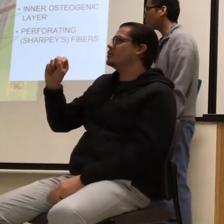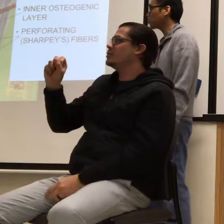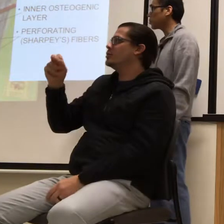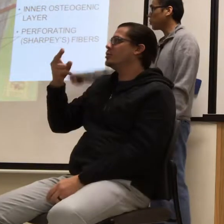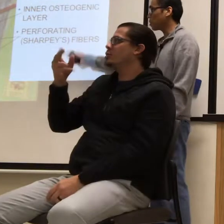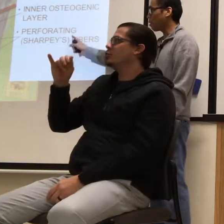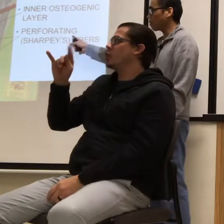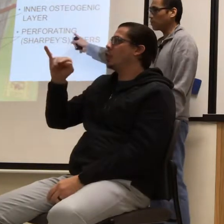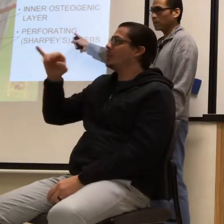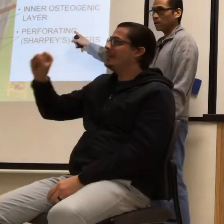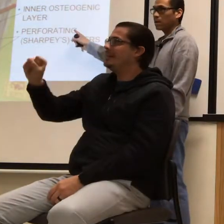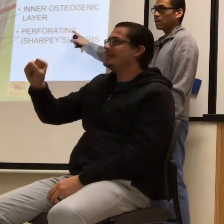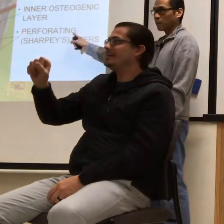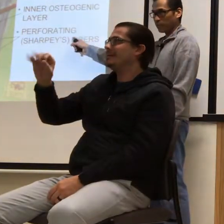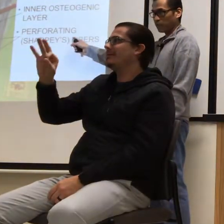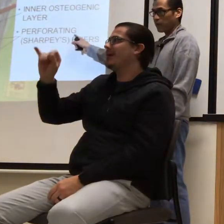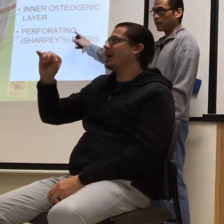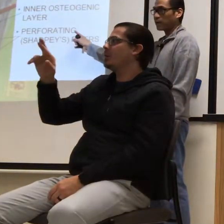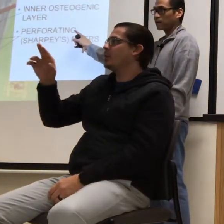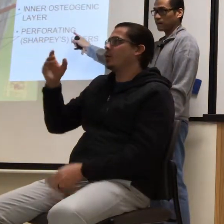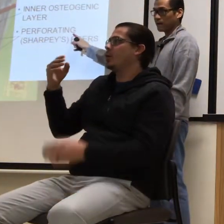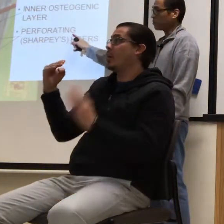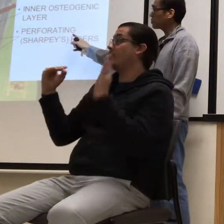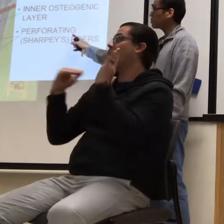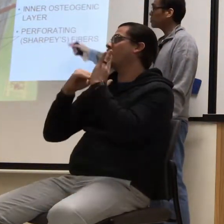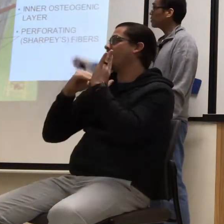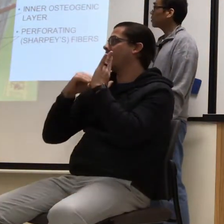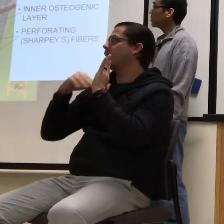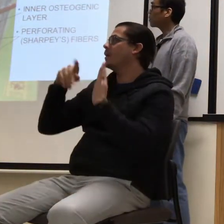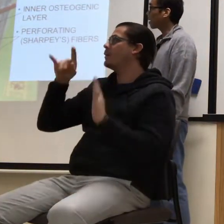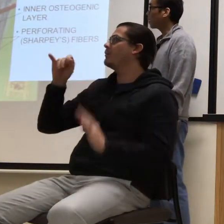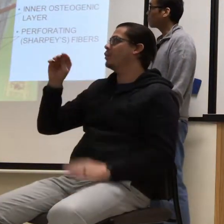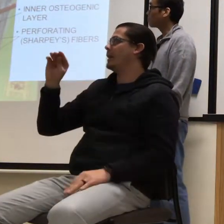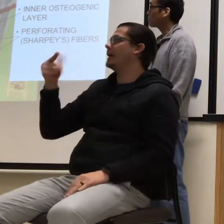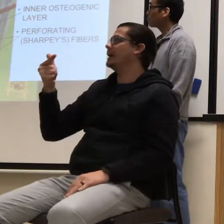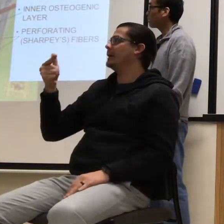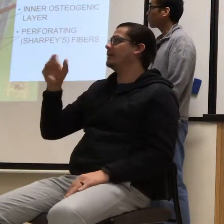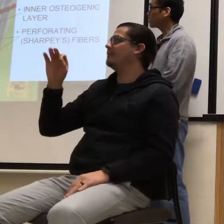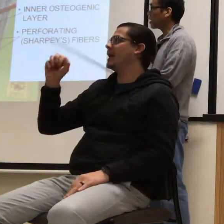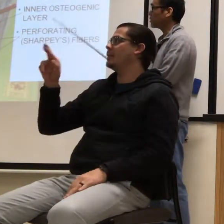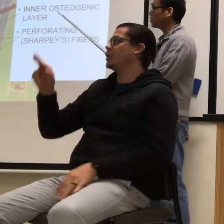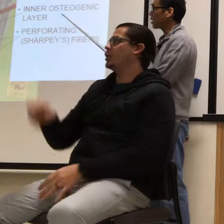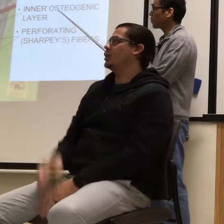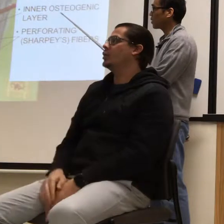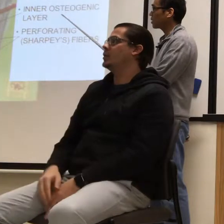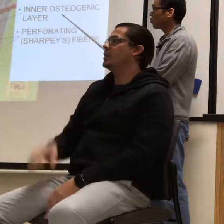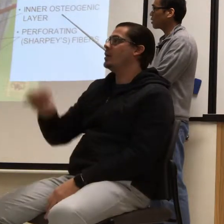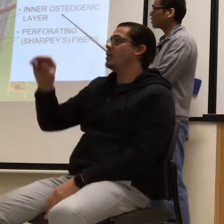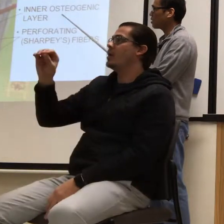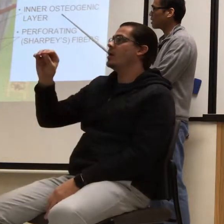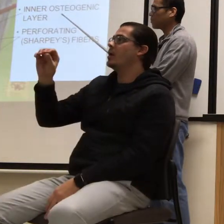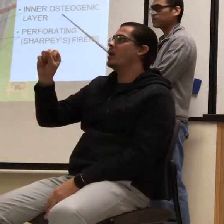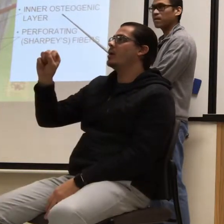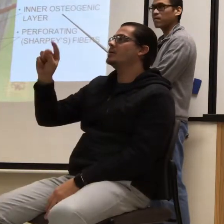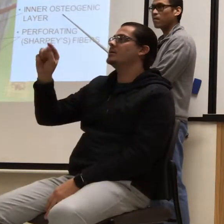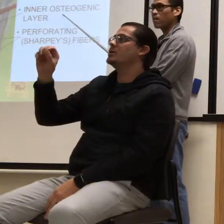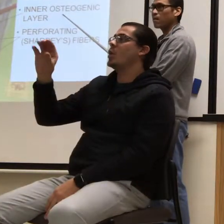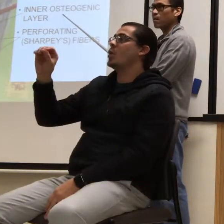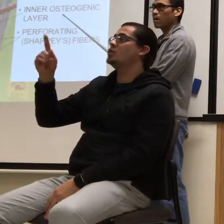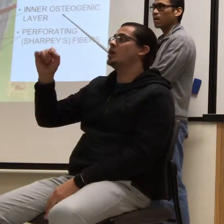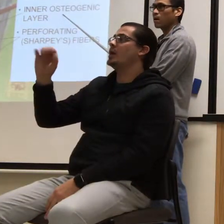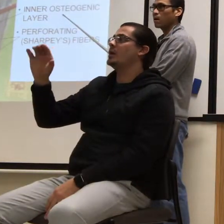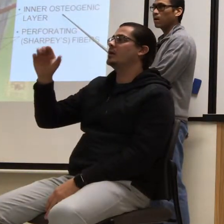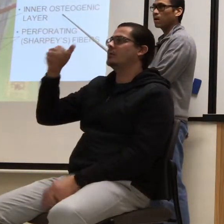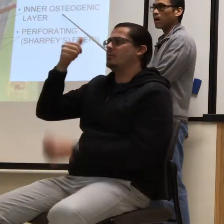Sharpie's fibers, or you can call them perforating fibers. Okay. Remember, it's osteogenic because what cell type is there?